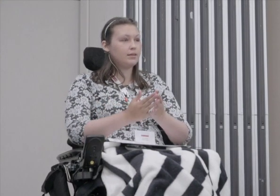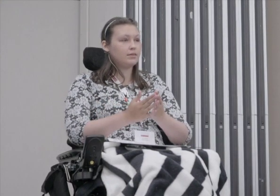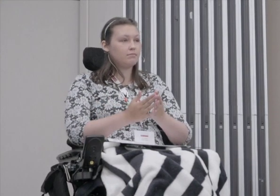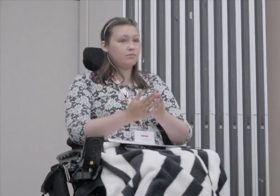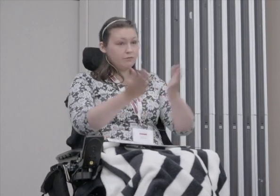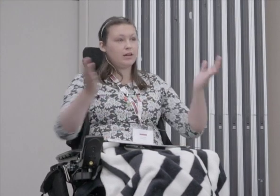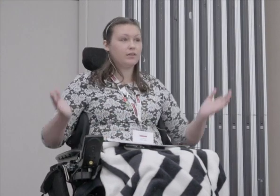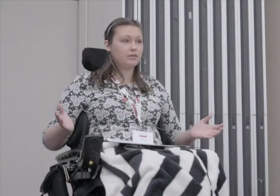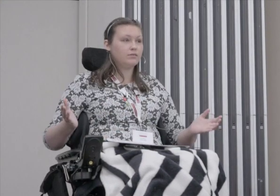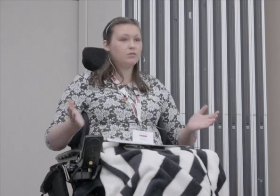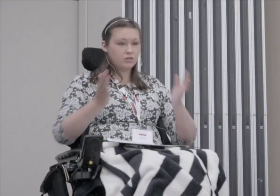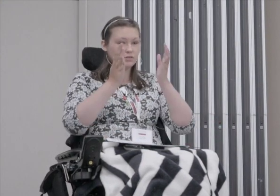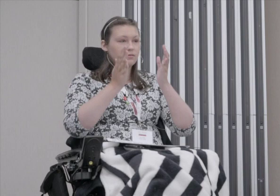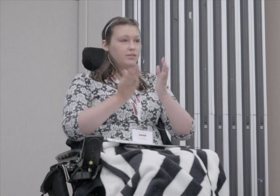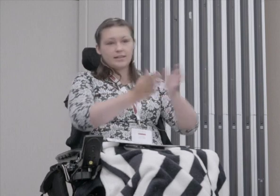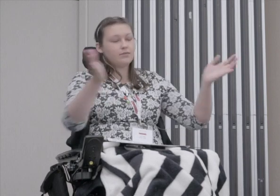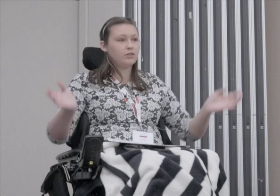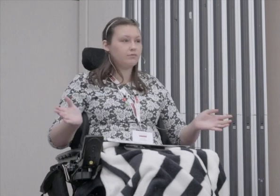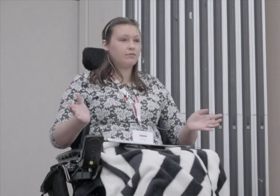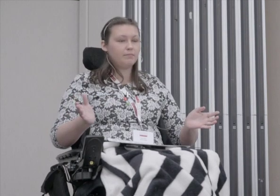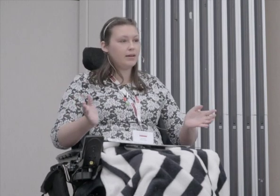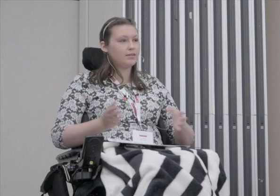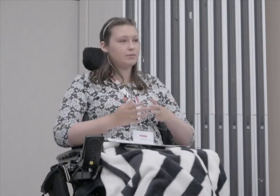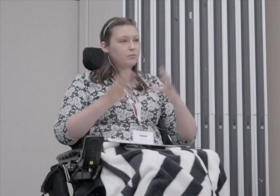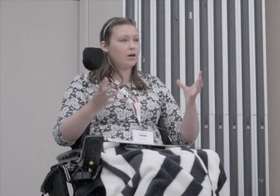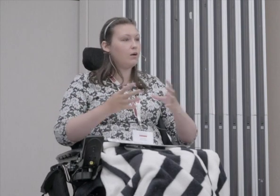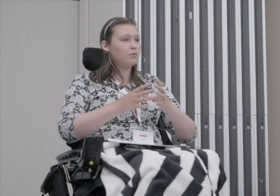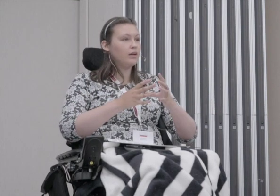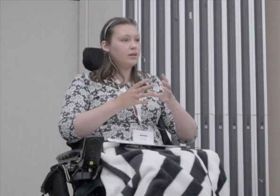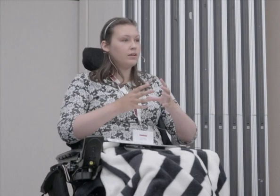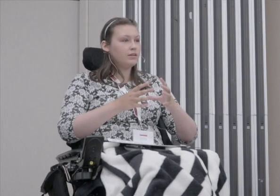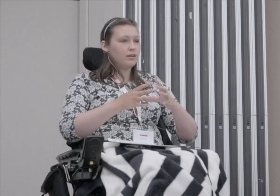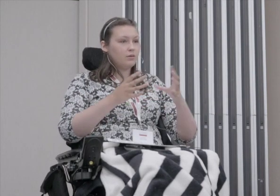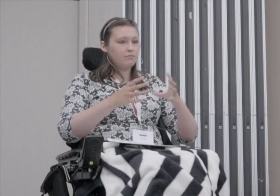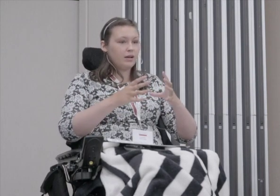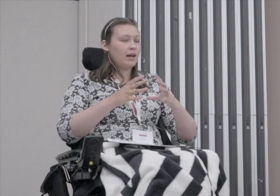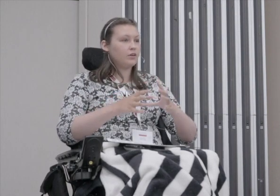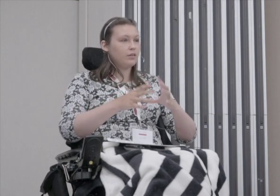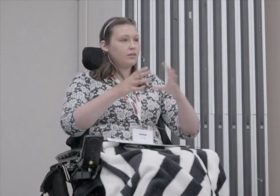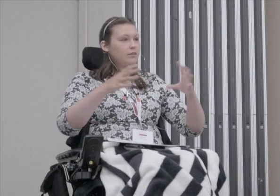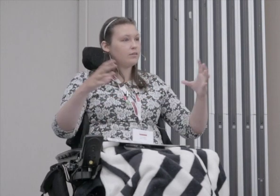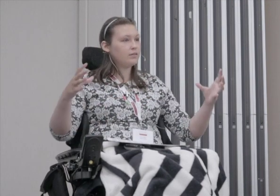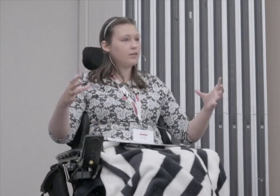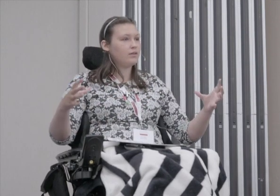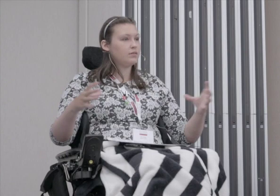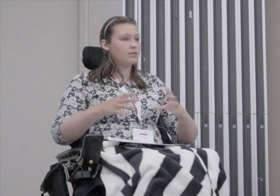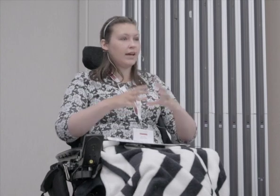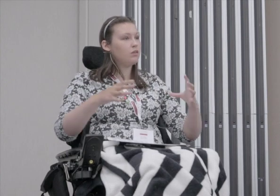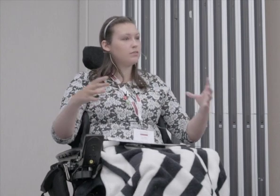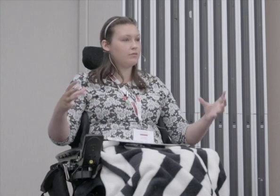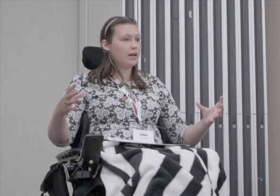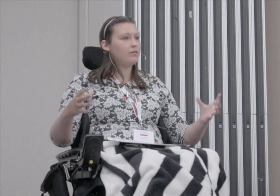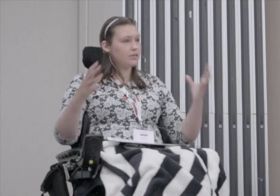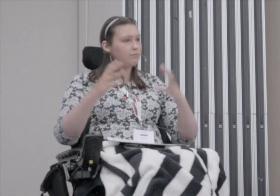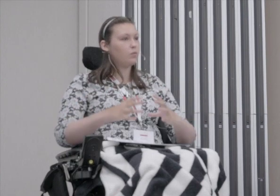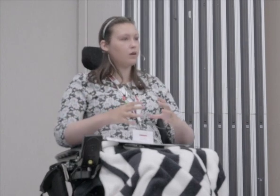that spans different areas, not just six advocates for different places, but a whole, you know, an advocate that can, you know, take